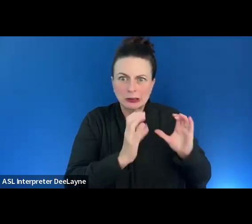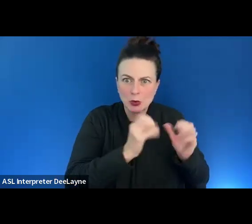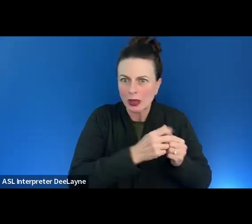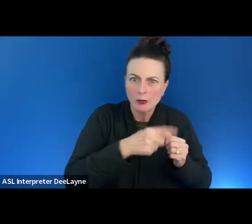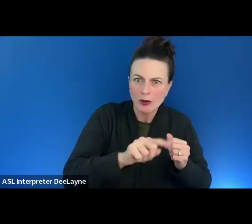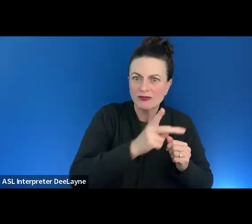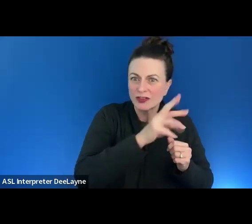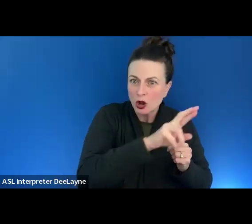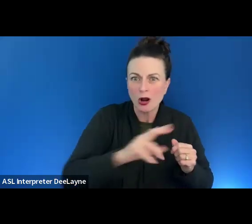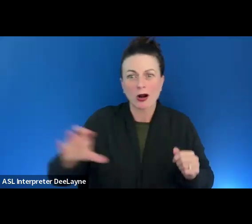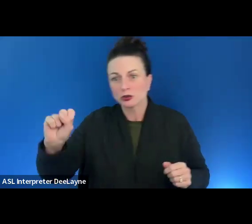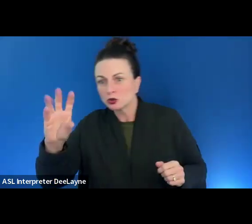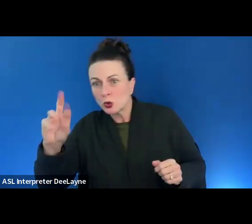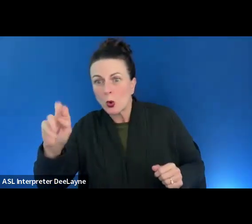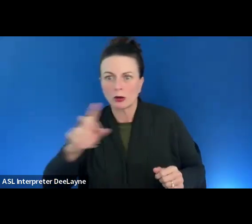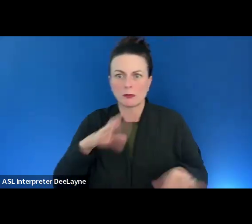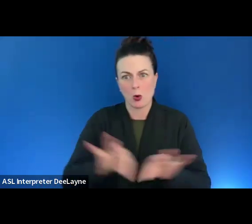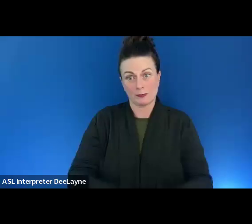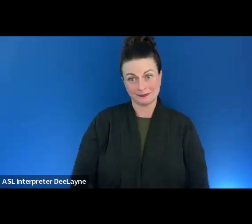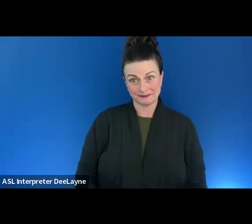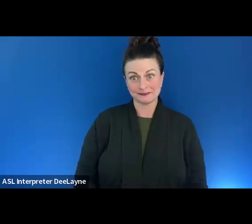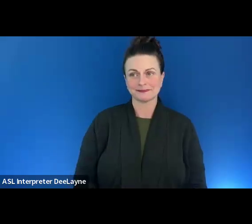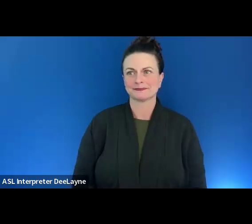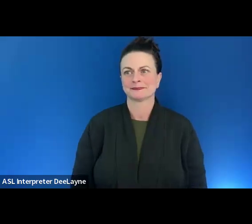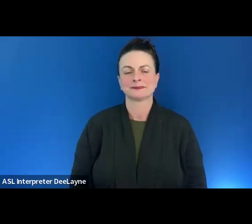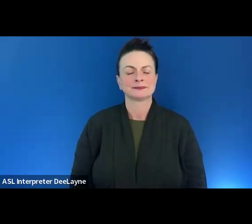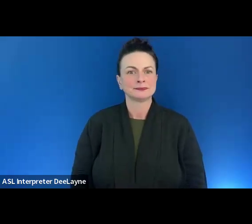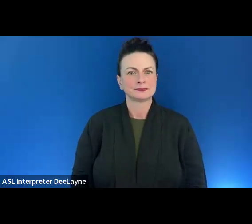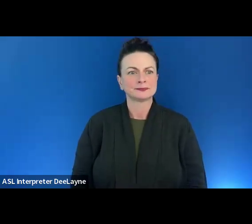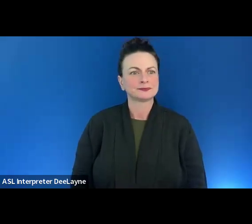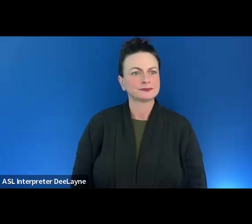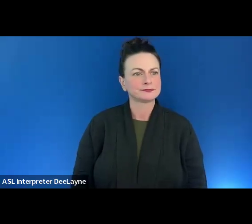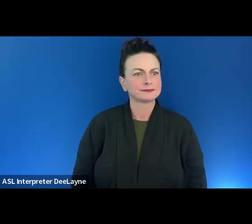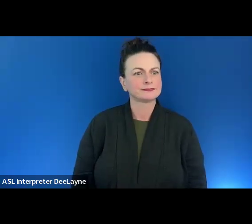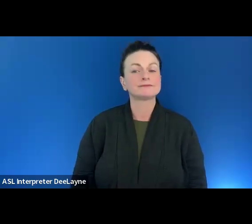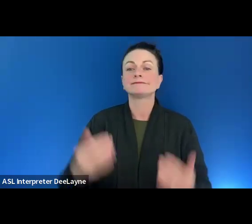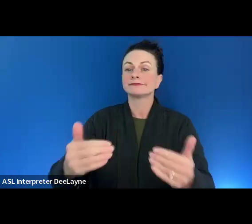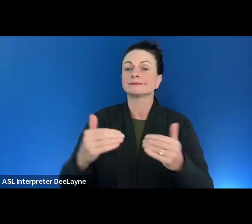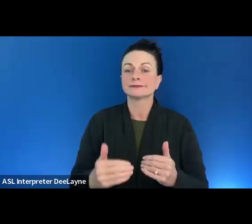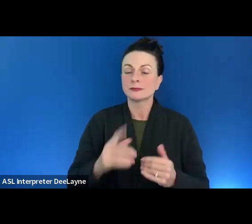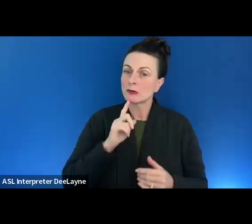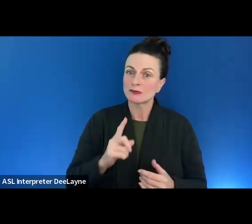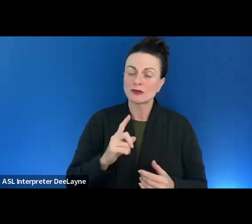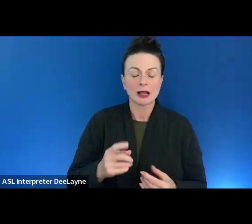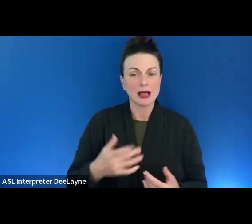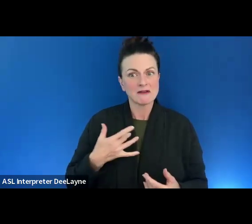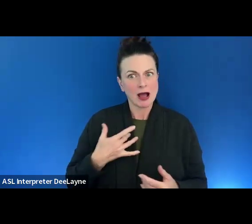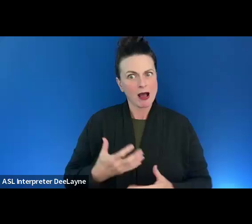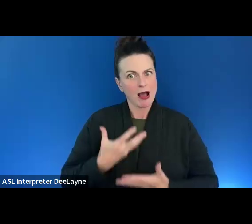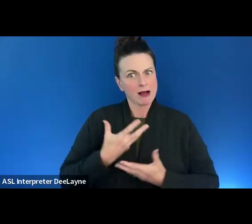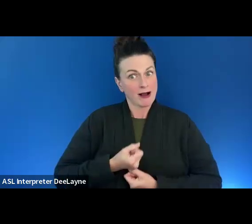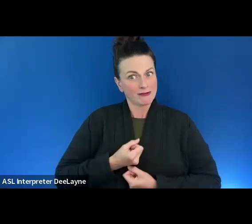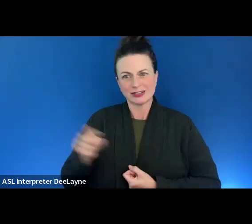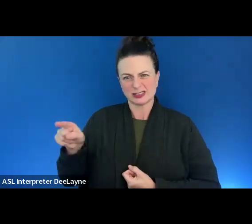them along with others like SCORE is really important. Then secondly, what really gave me confidence was working